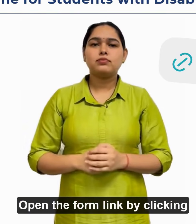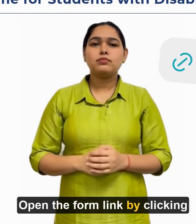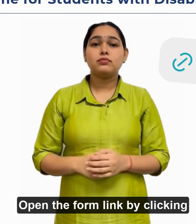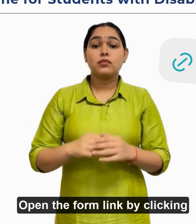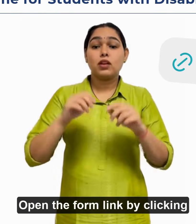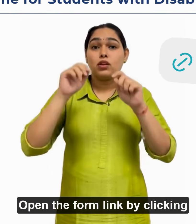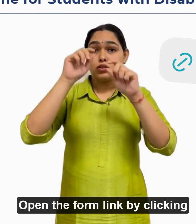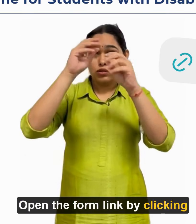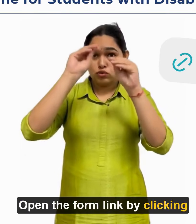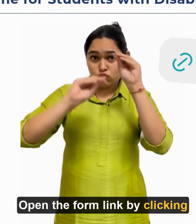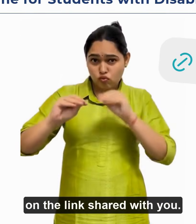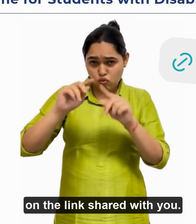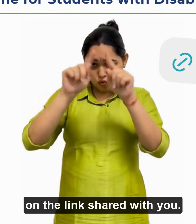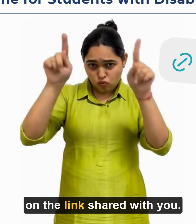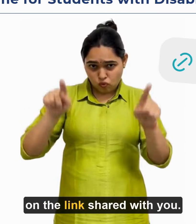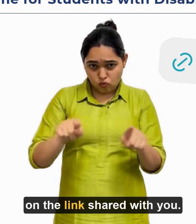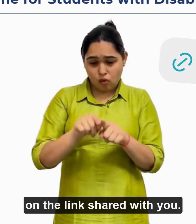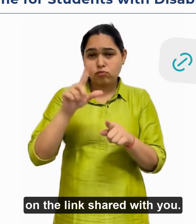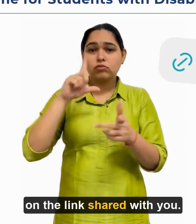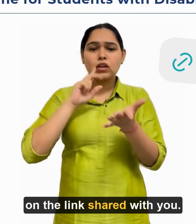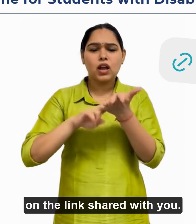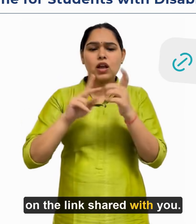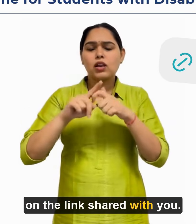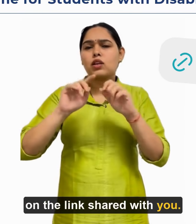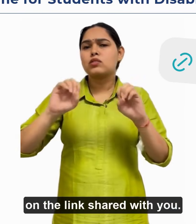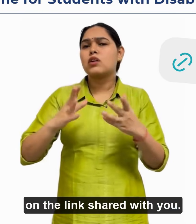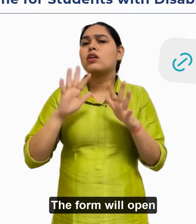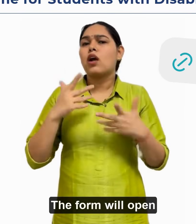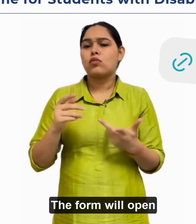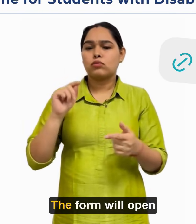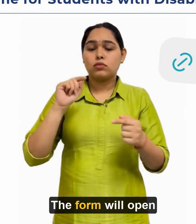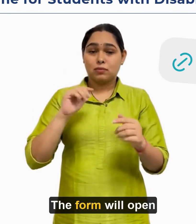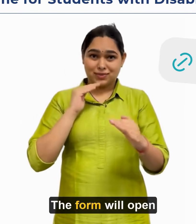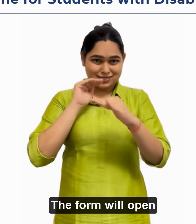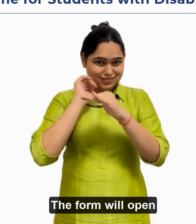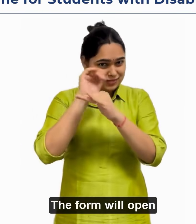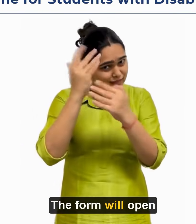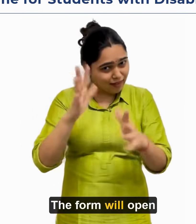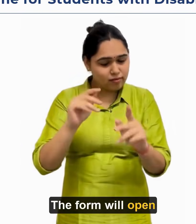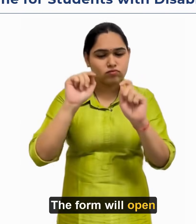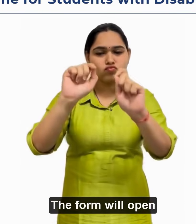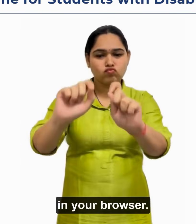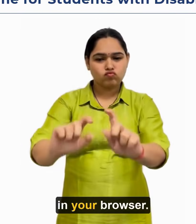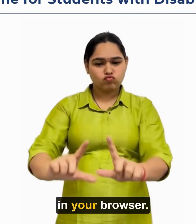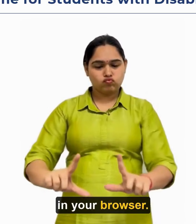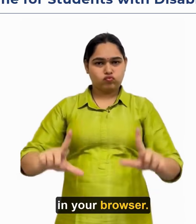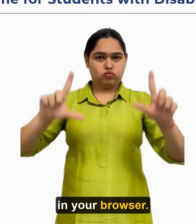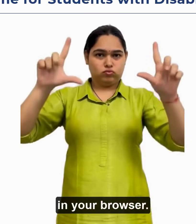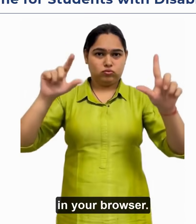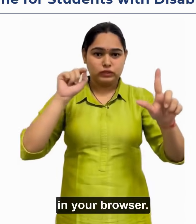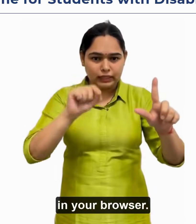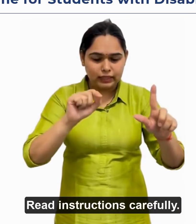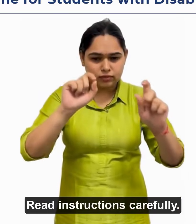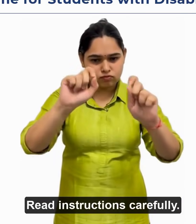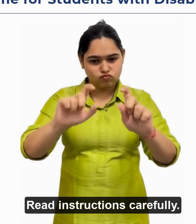by clicking on the link shared with you. The form will open in your browser.